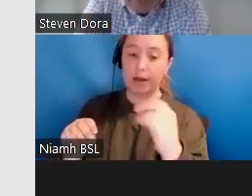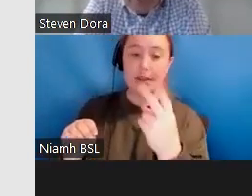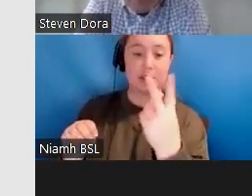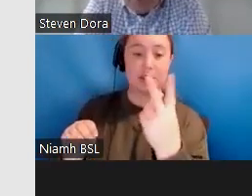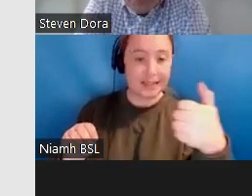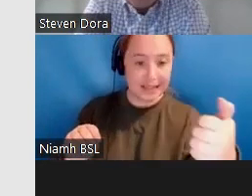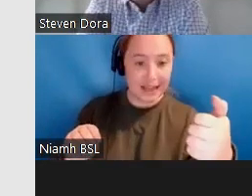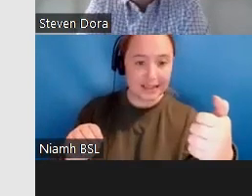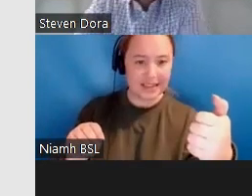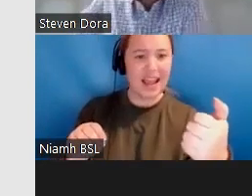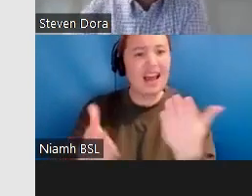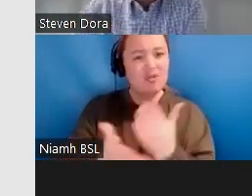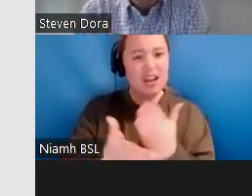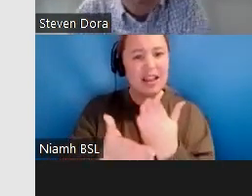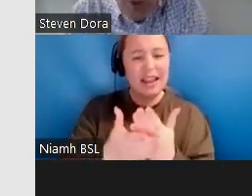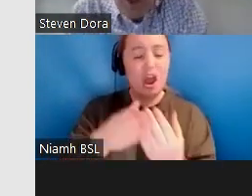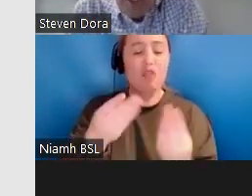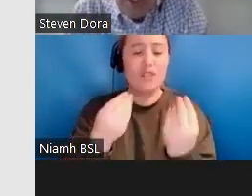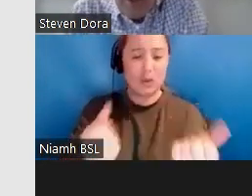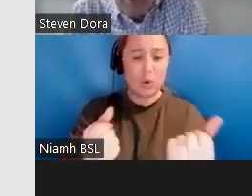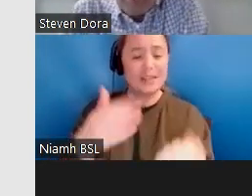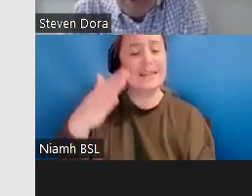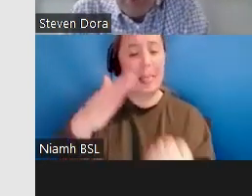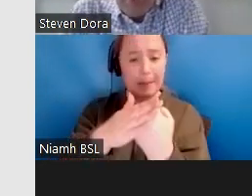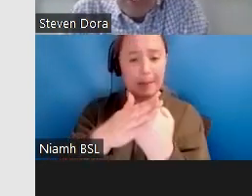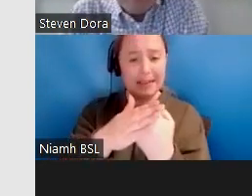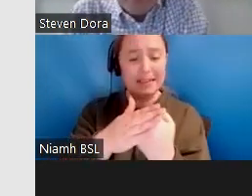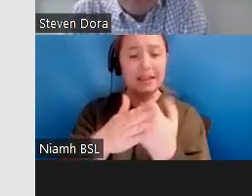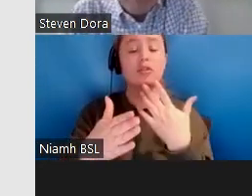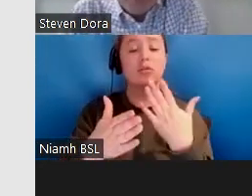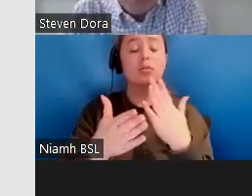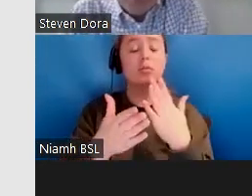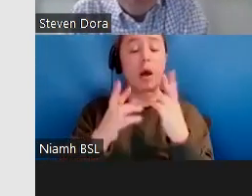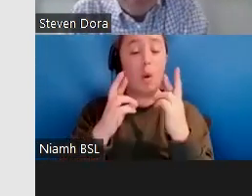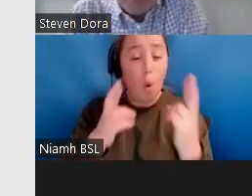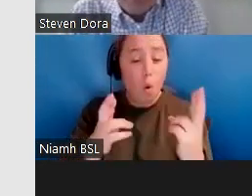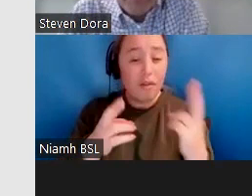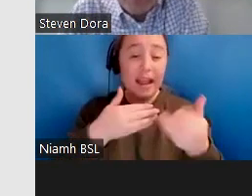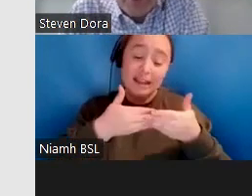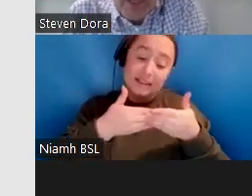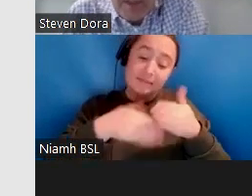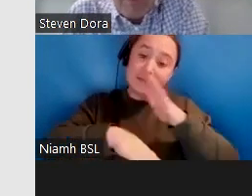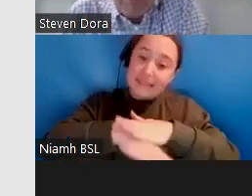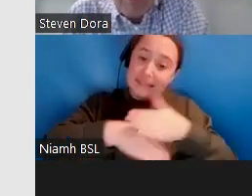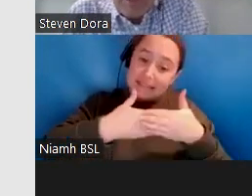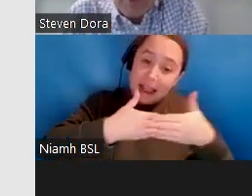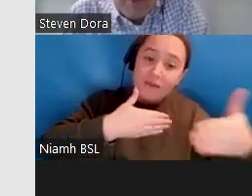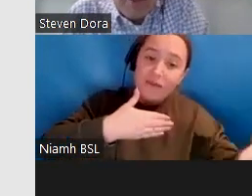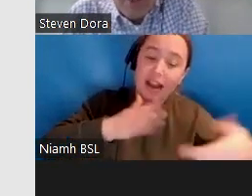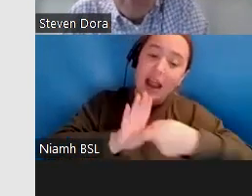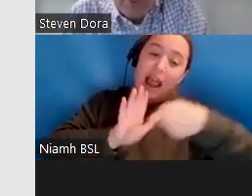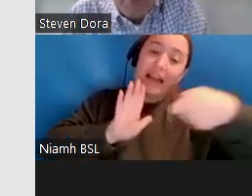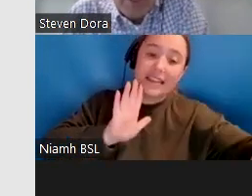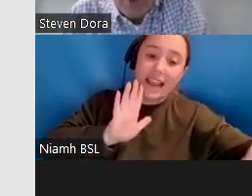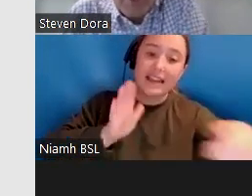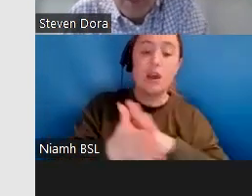of our limited resources. Our hope is also that a slightly longer time frame will give us a chance to make a real difference, and me and my team are preparing